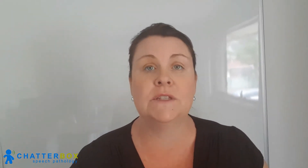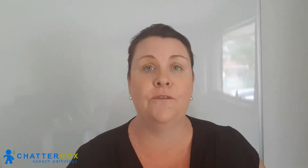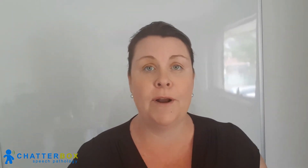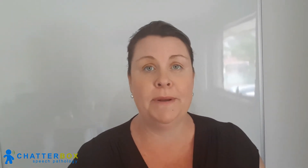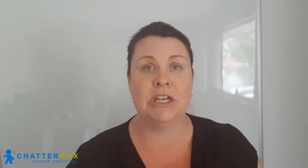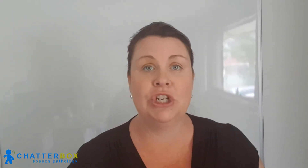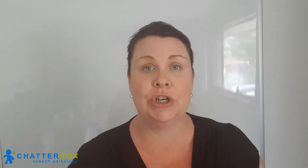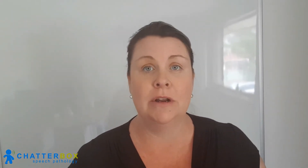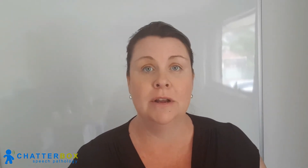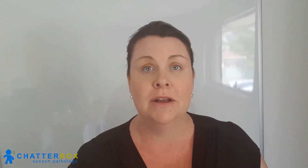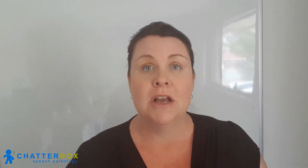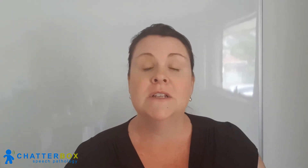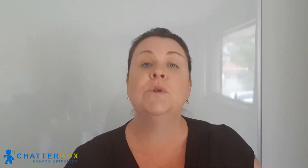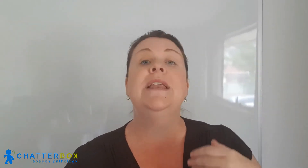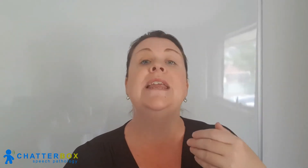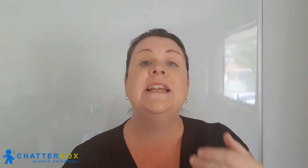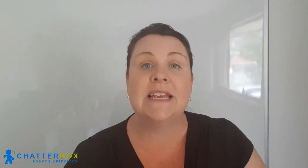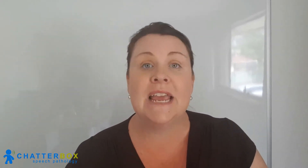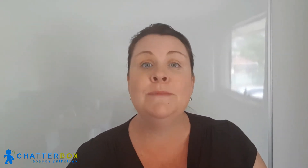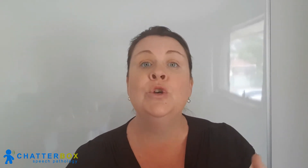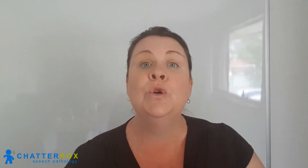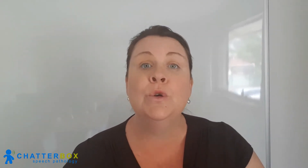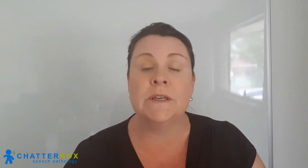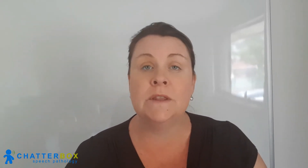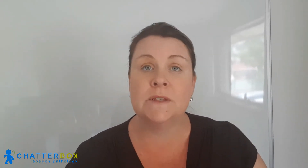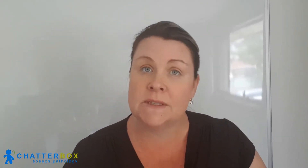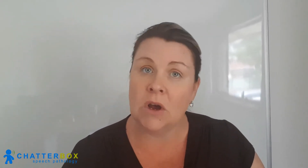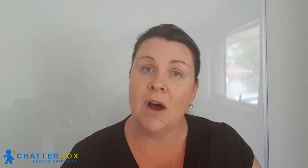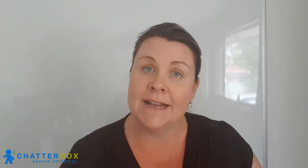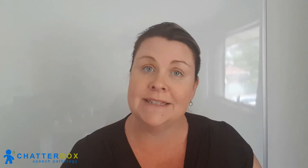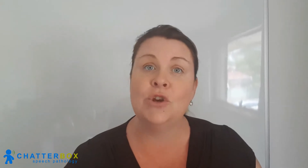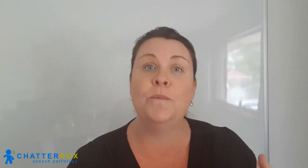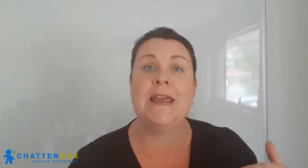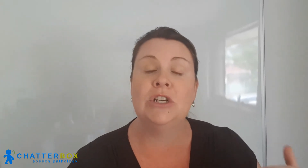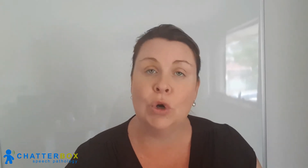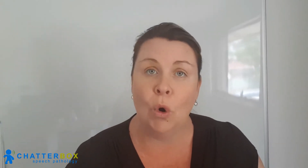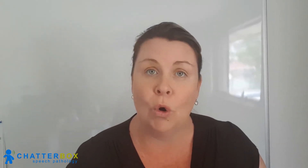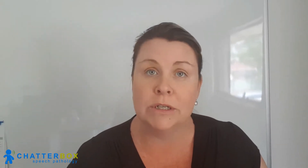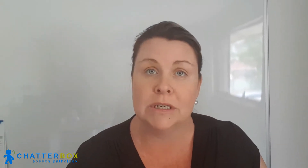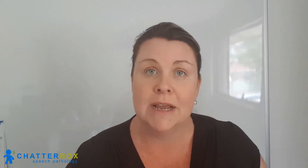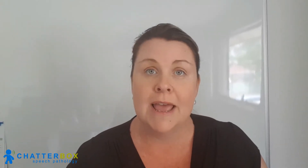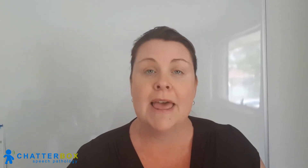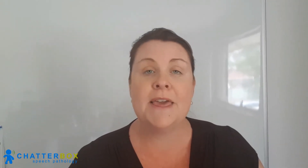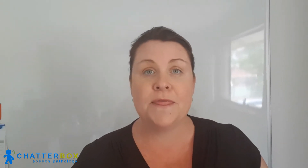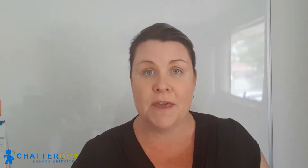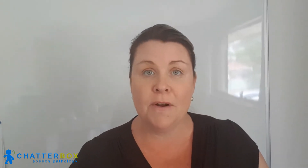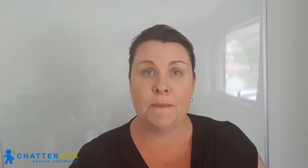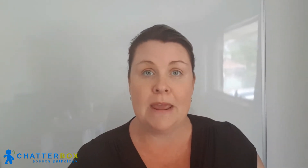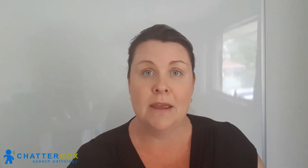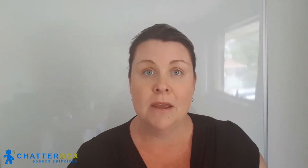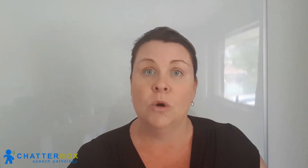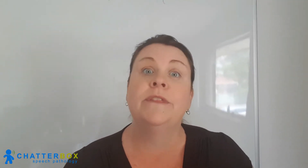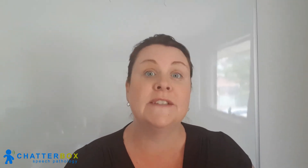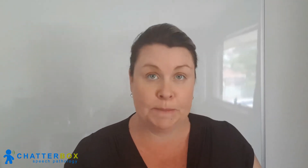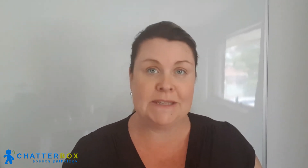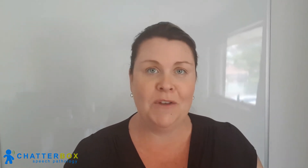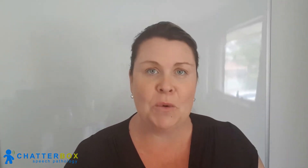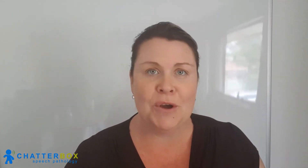of repetition. So we need to keep using the signs that you're being taught in therapy with the specific words